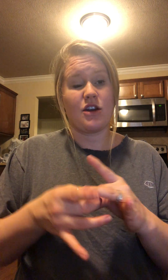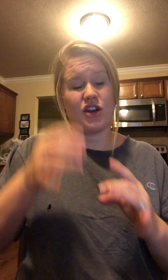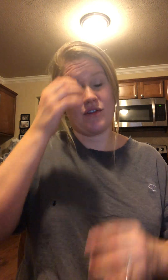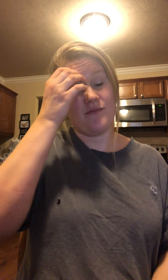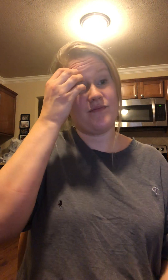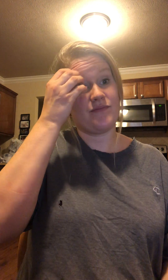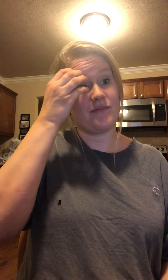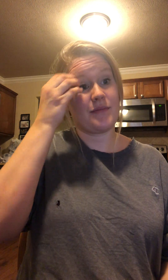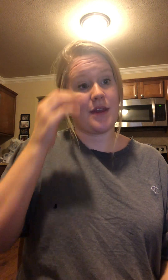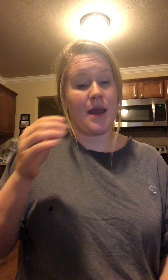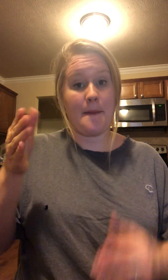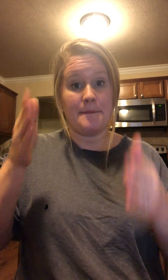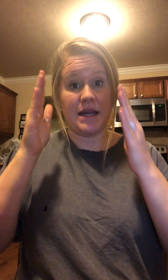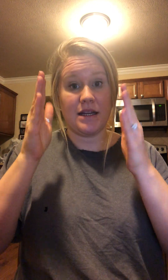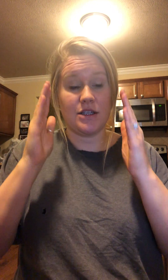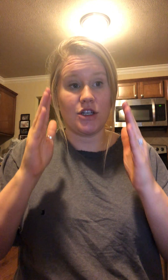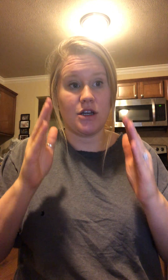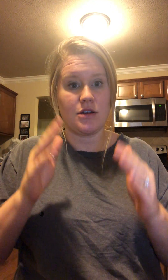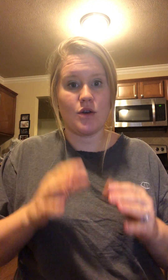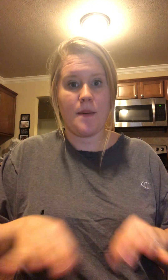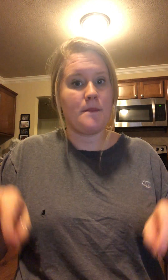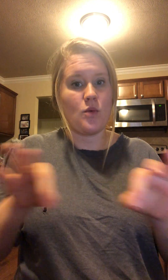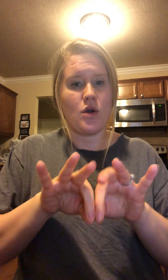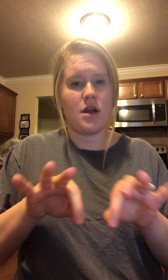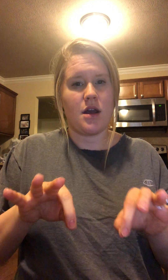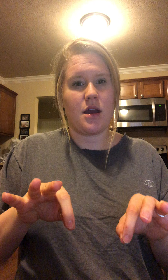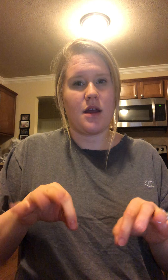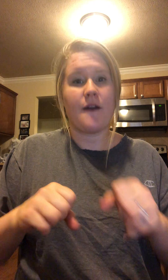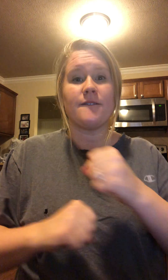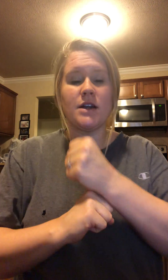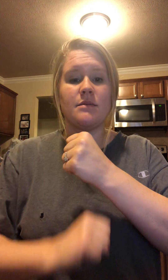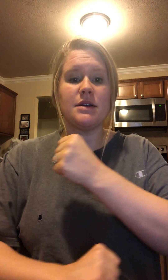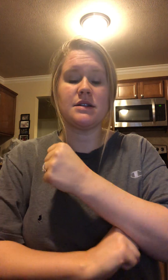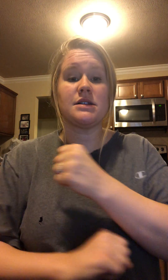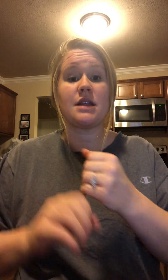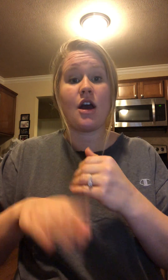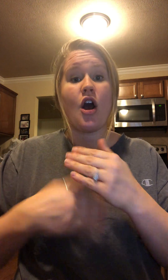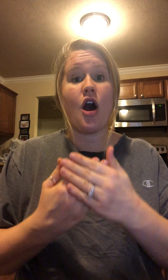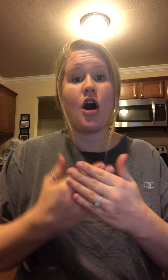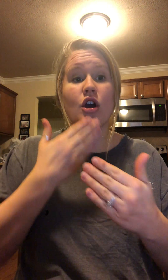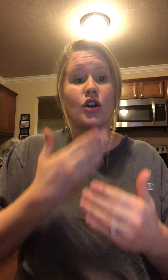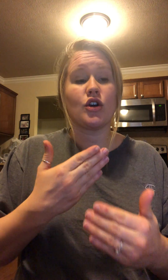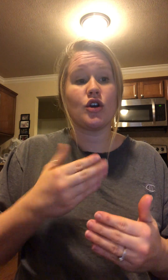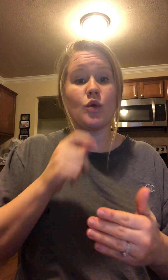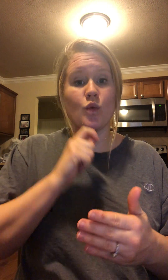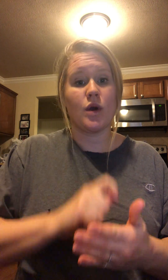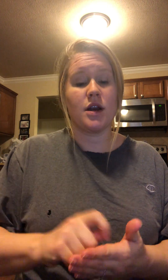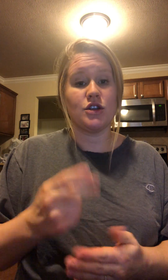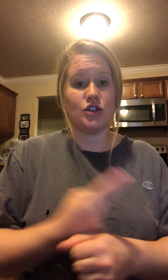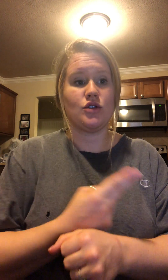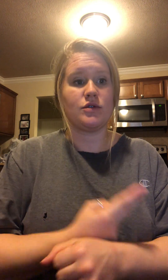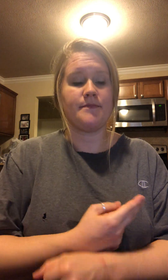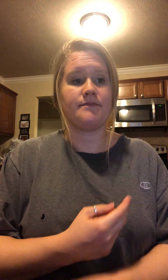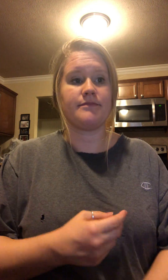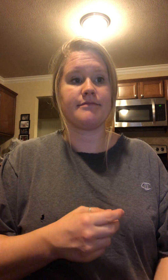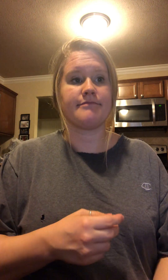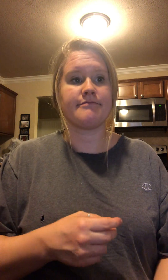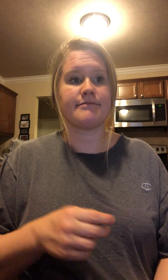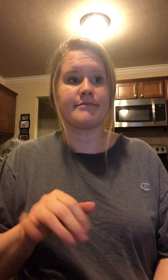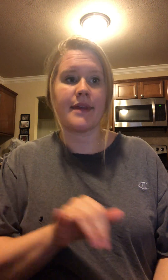important fundamentals that all good beginning writers use, like using finger spaces between their